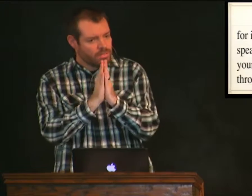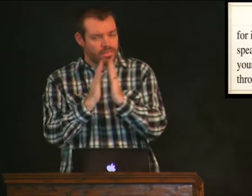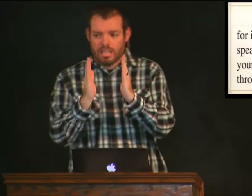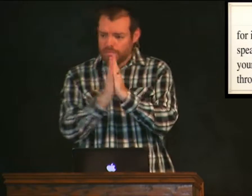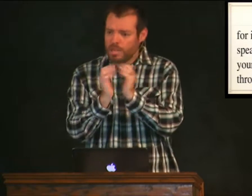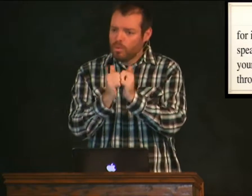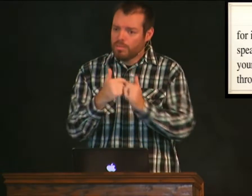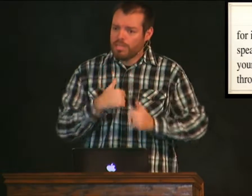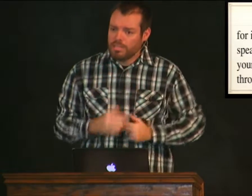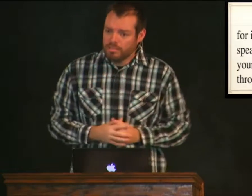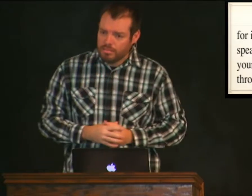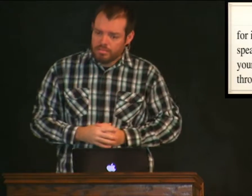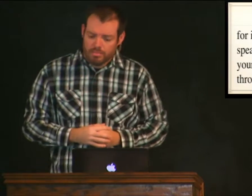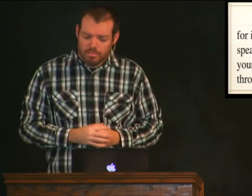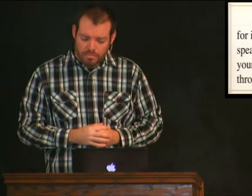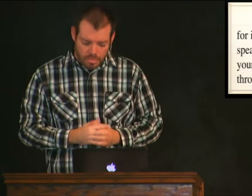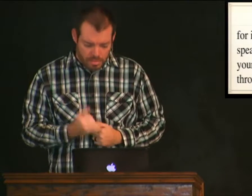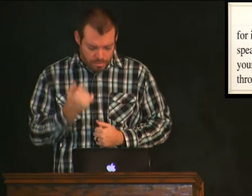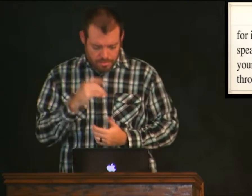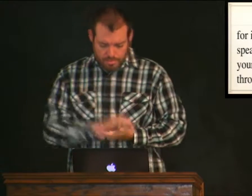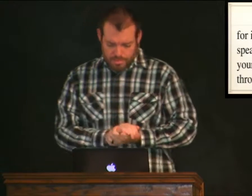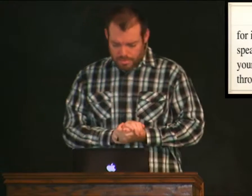going to pray. You pray with me.